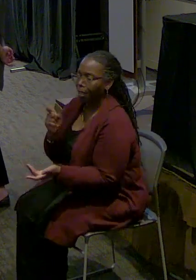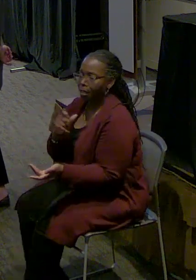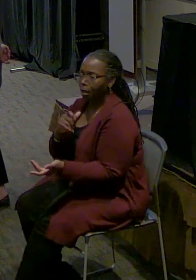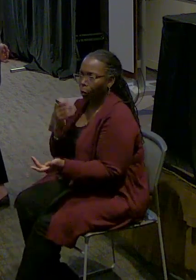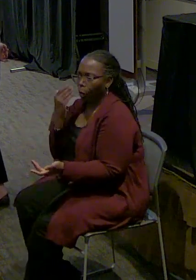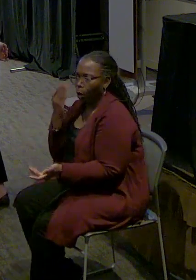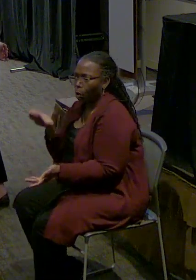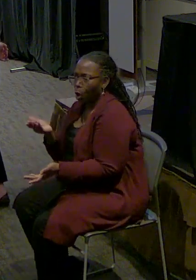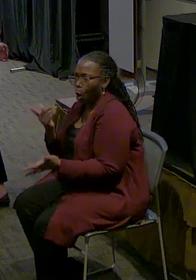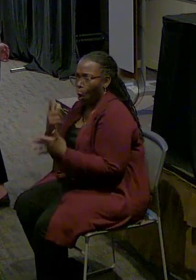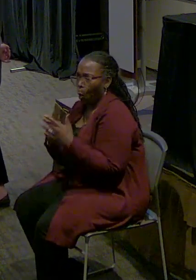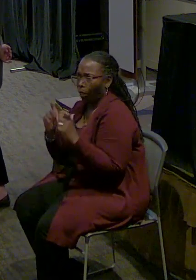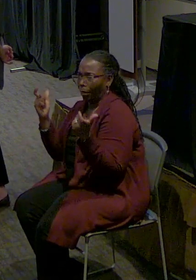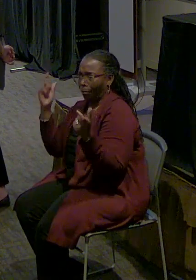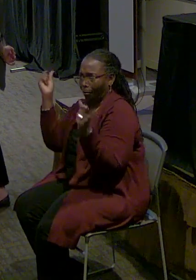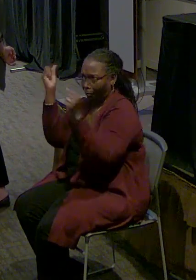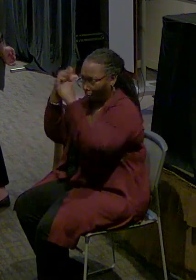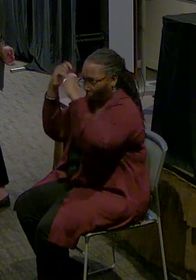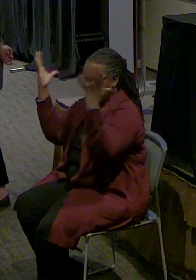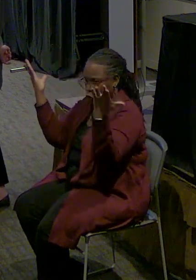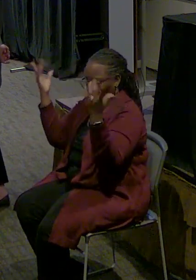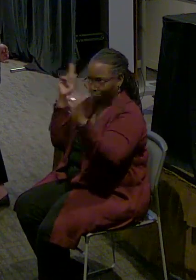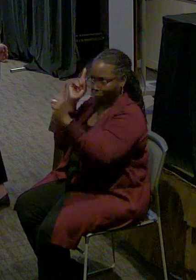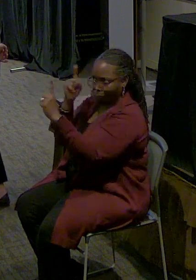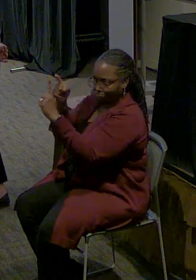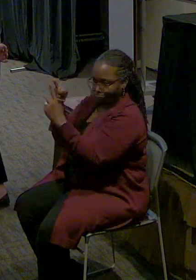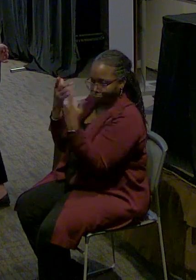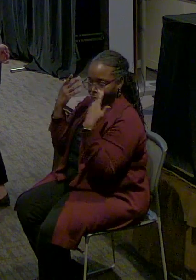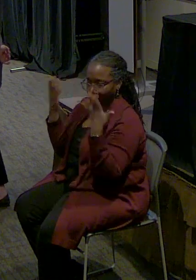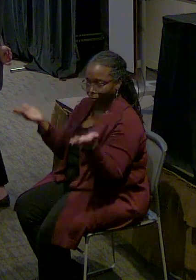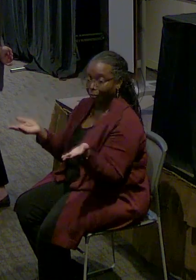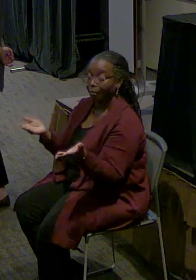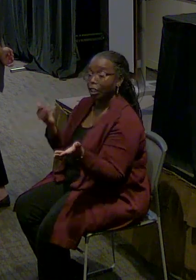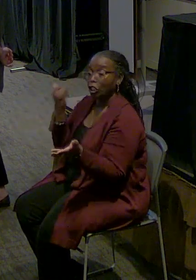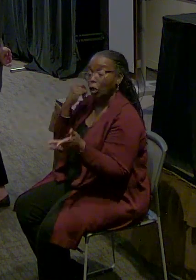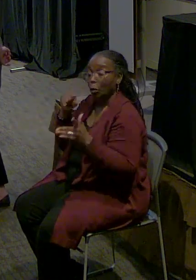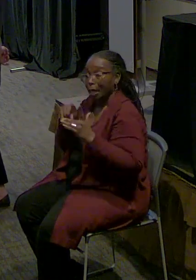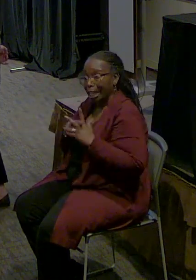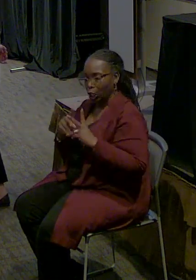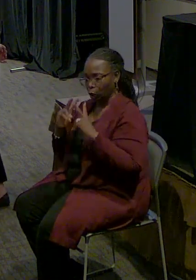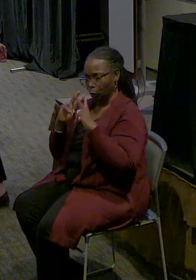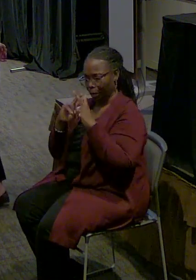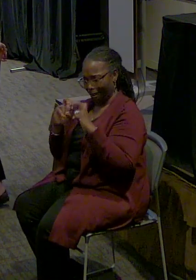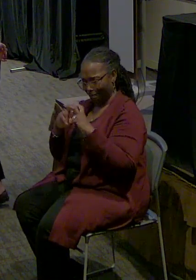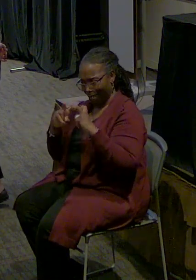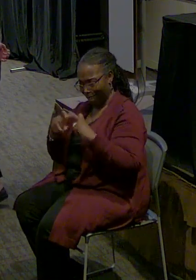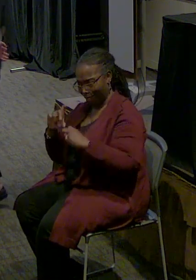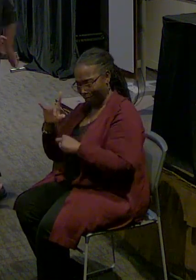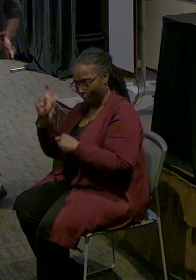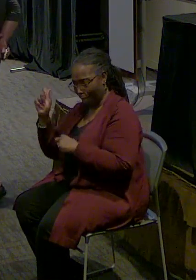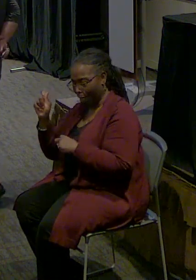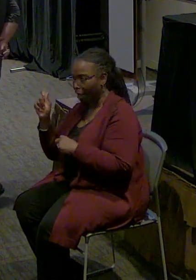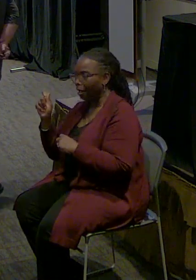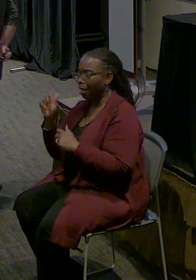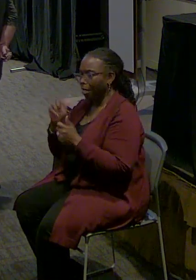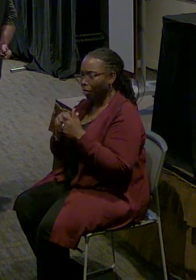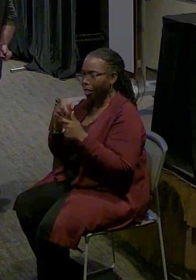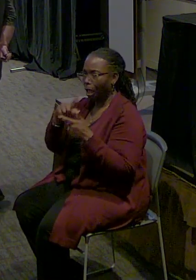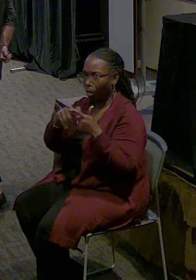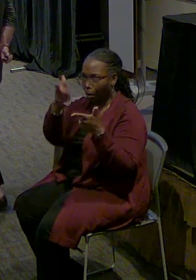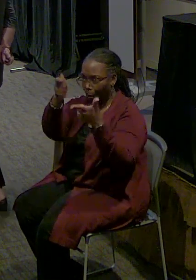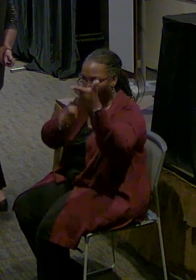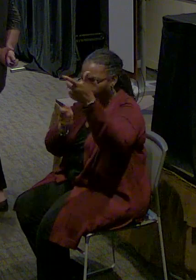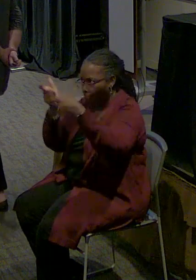really know what the big picture is. So if we begin to analyze the data and pull in those multiple